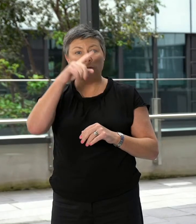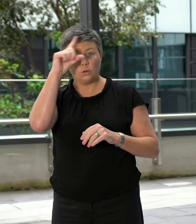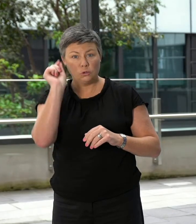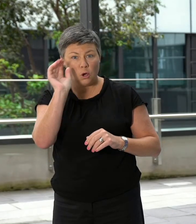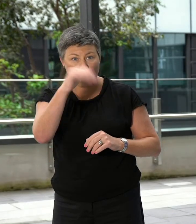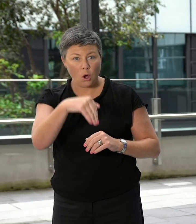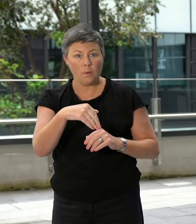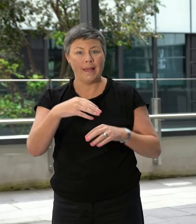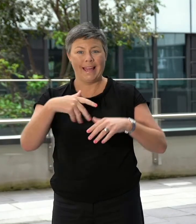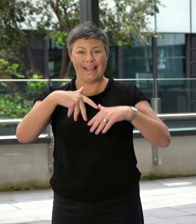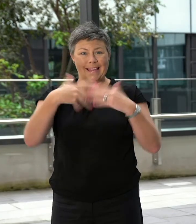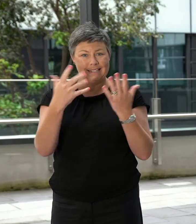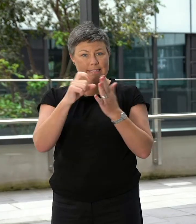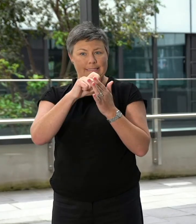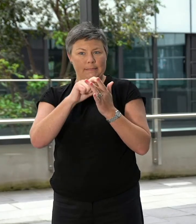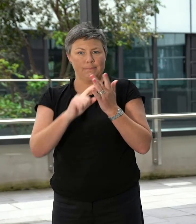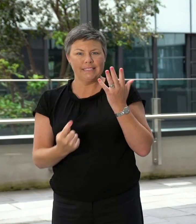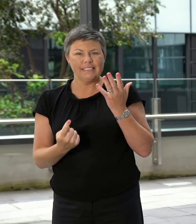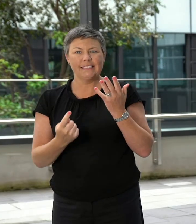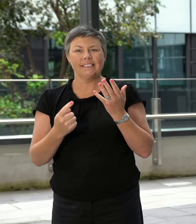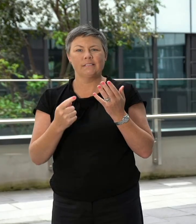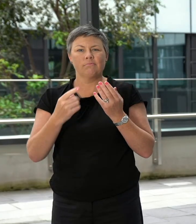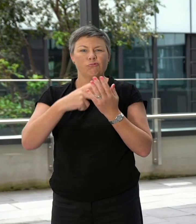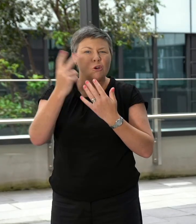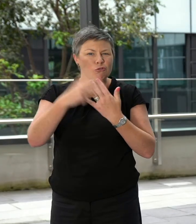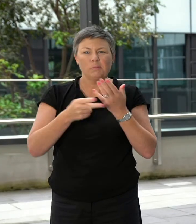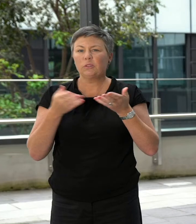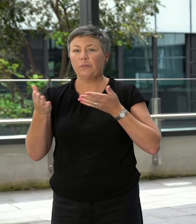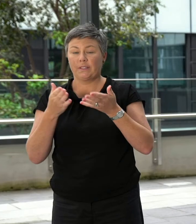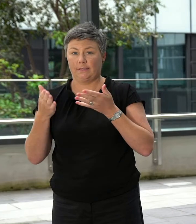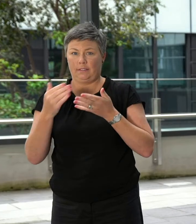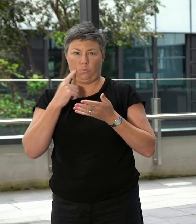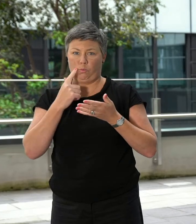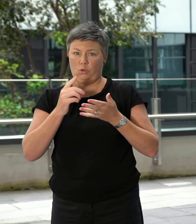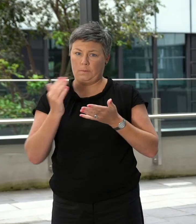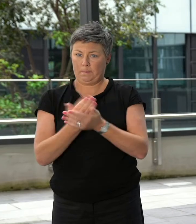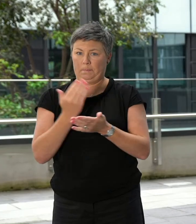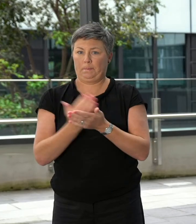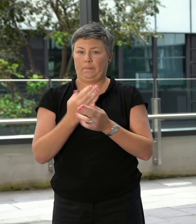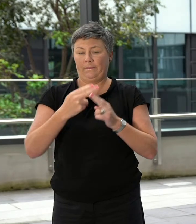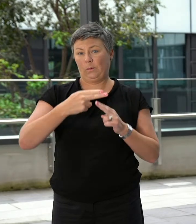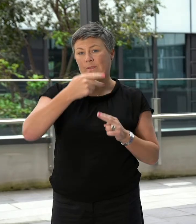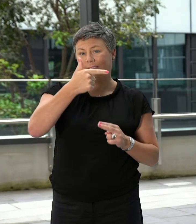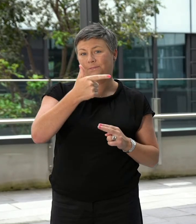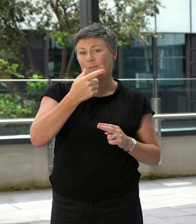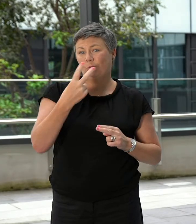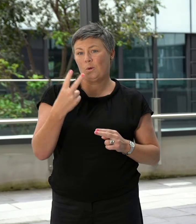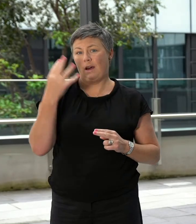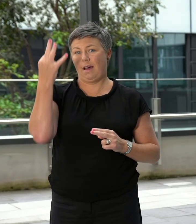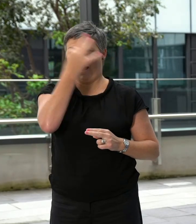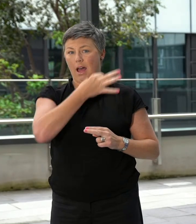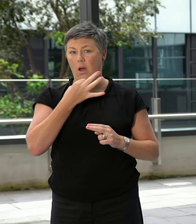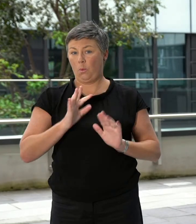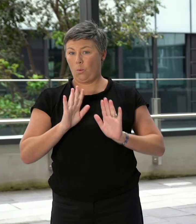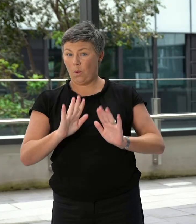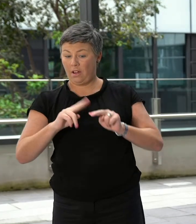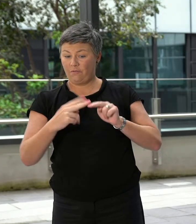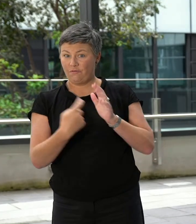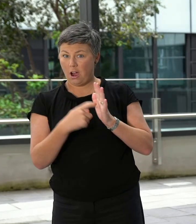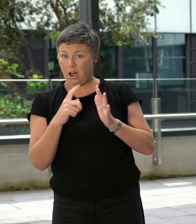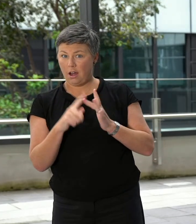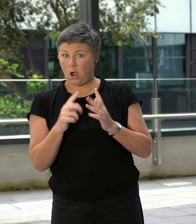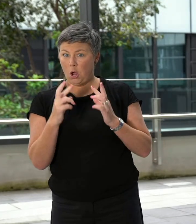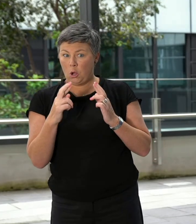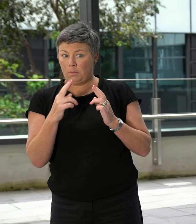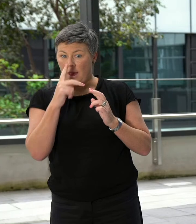So we will be able to update everyone on Friday, and fingers crossed it'll be good news, and that would then mean on the